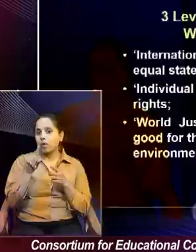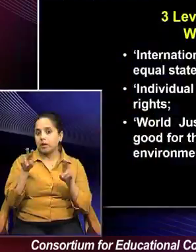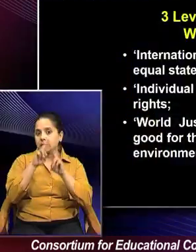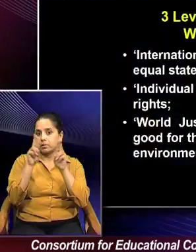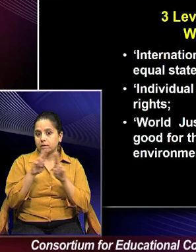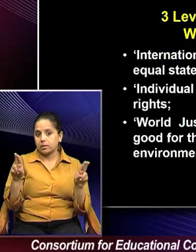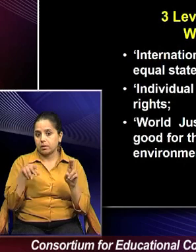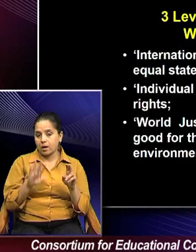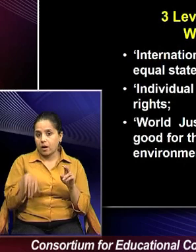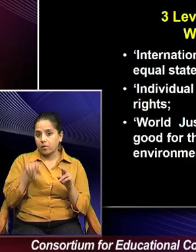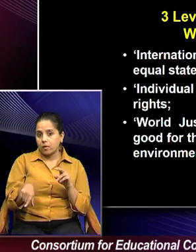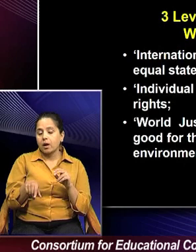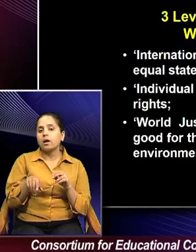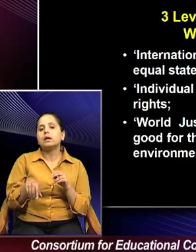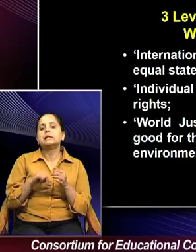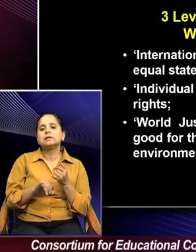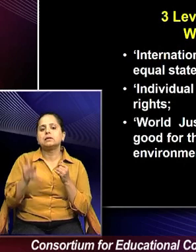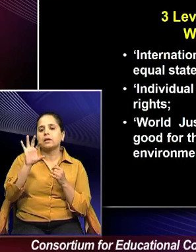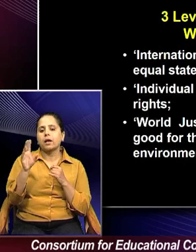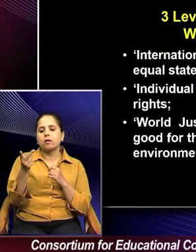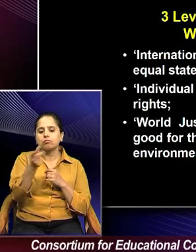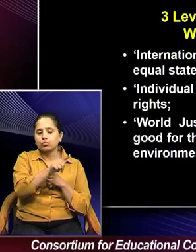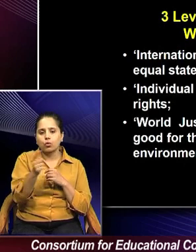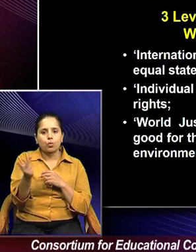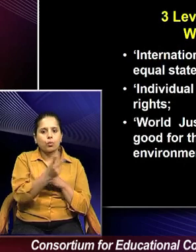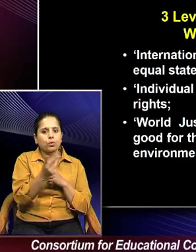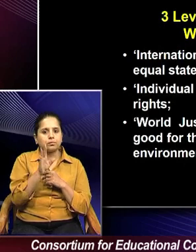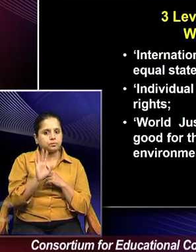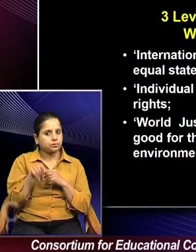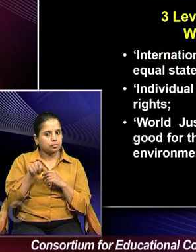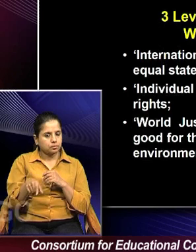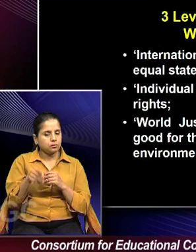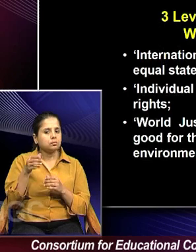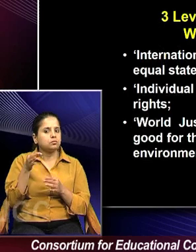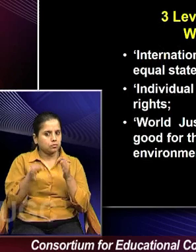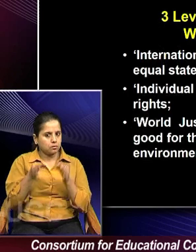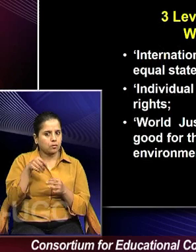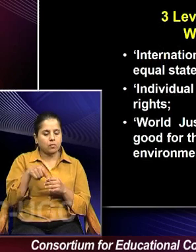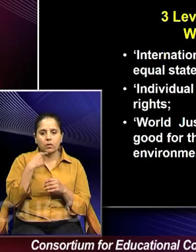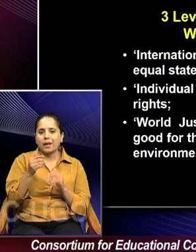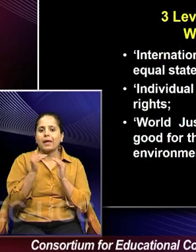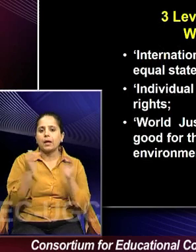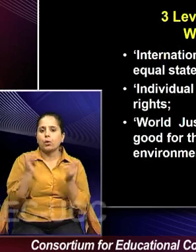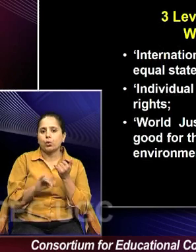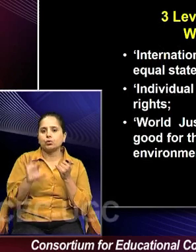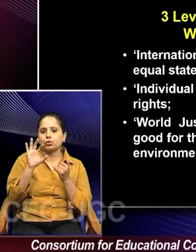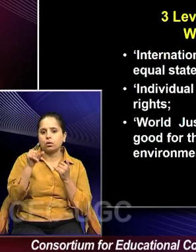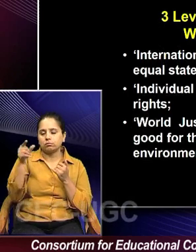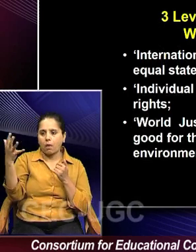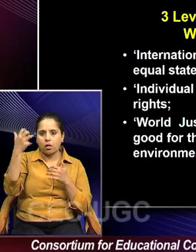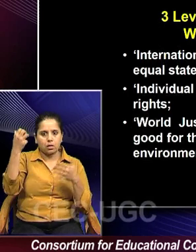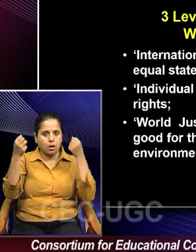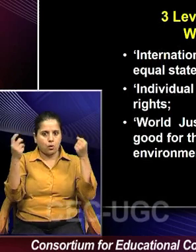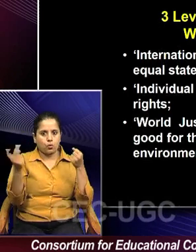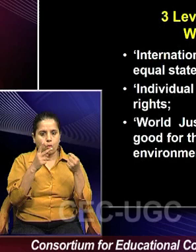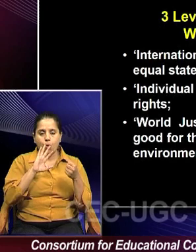or interstate justice, which is based on the concept of equal state sovereignty. So,